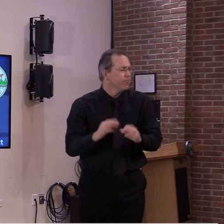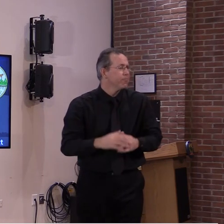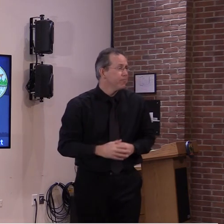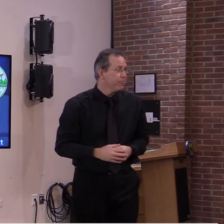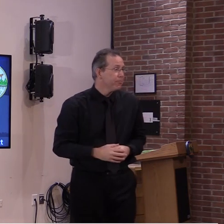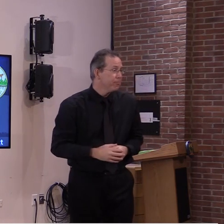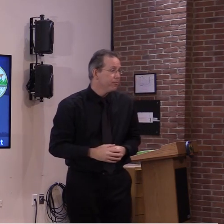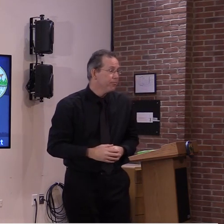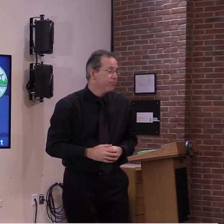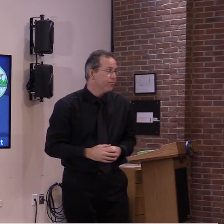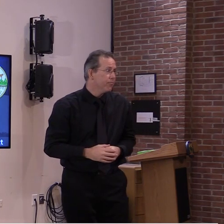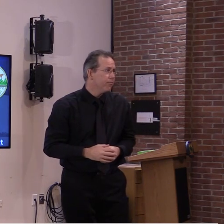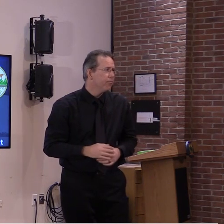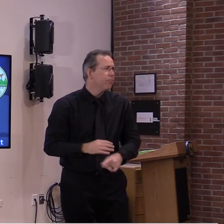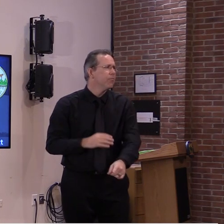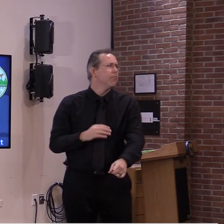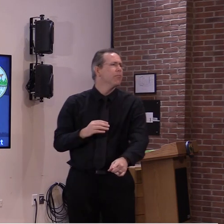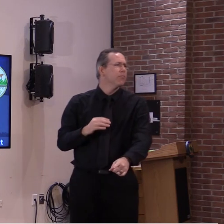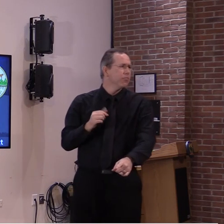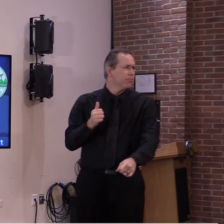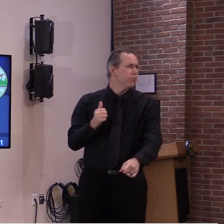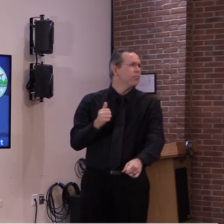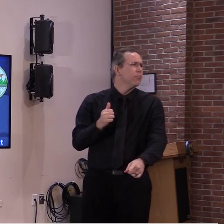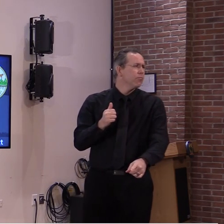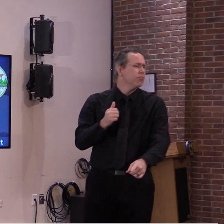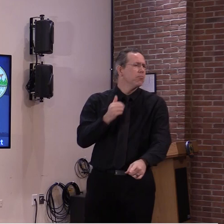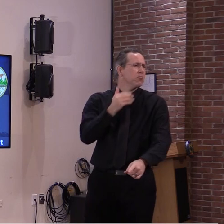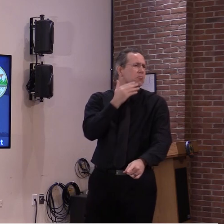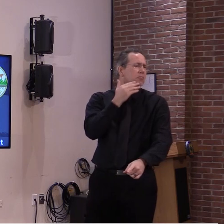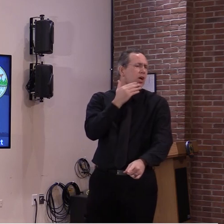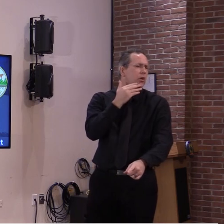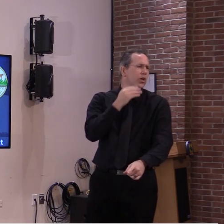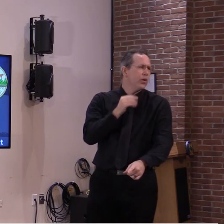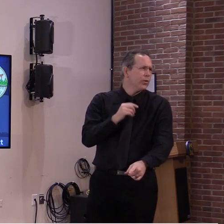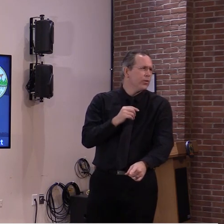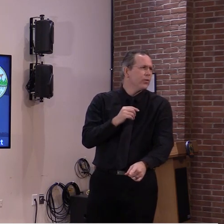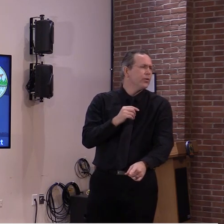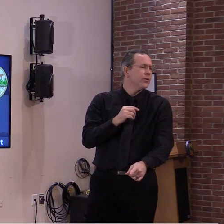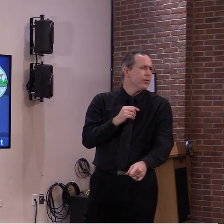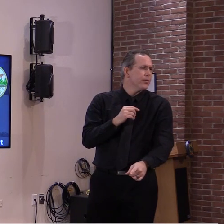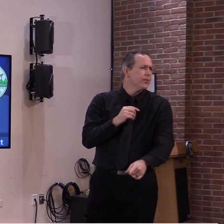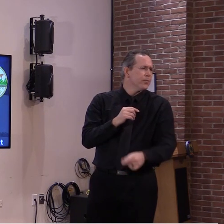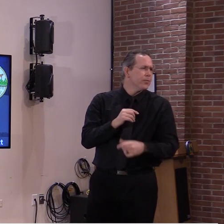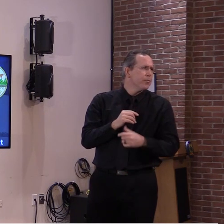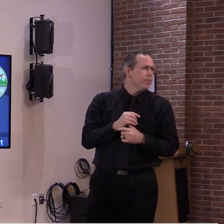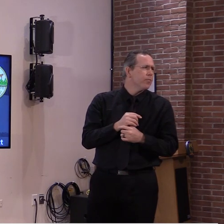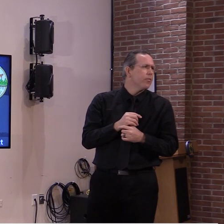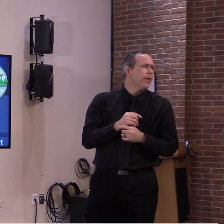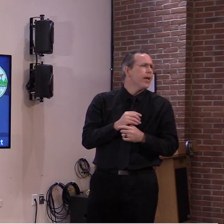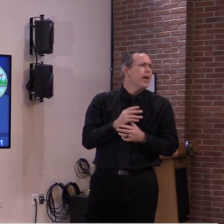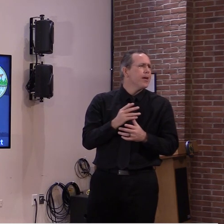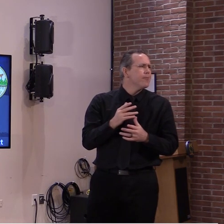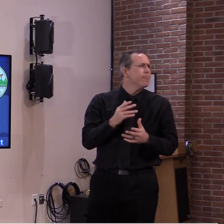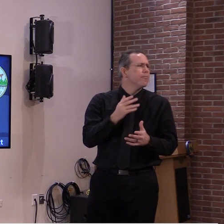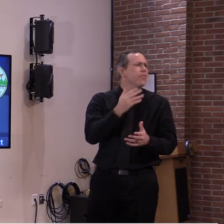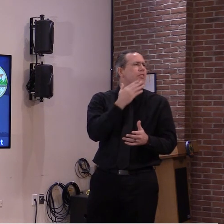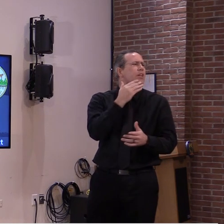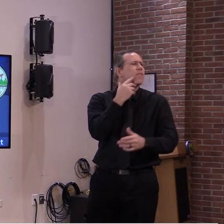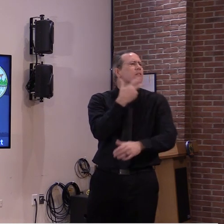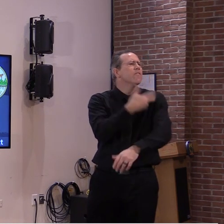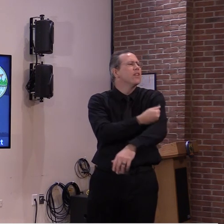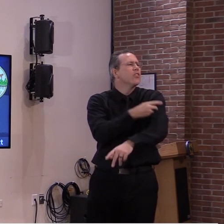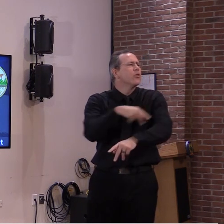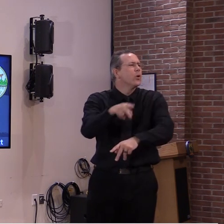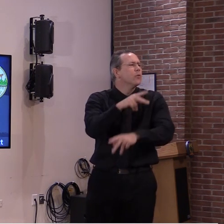Great. And thank you, by the way, for our local emergency management folks getting vaccinated in the last 2 weeks. It made us all feel a lot better. Oh,